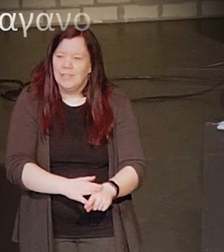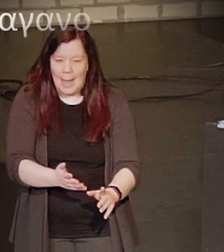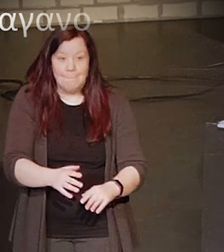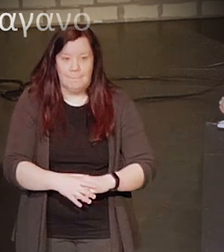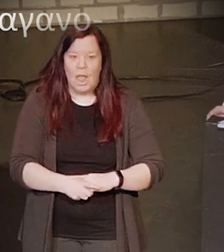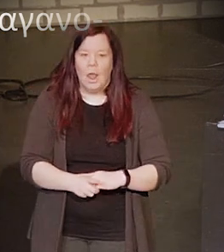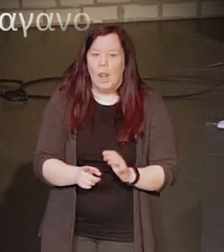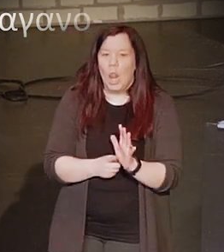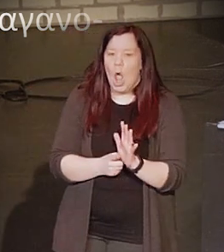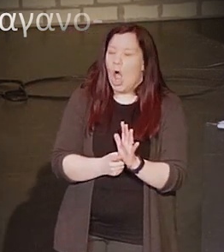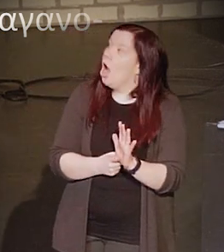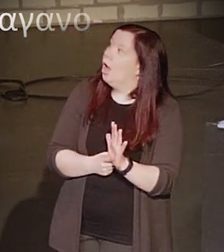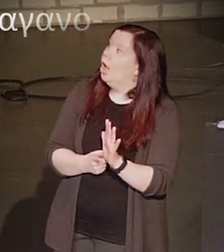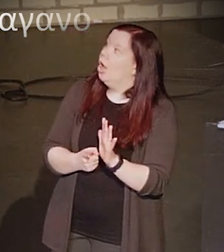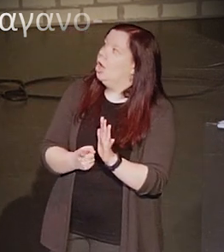Right.